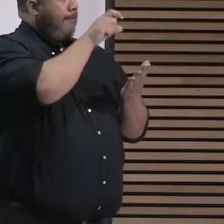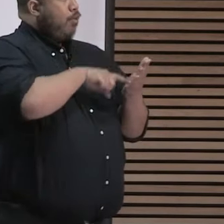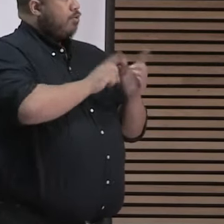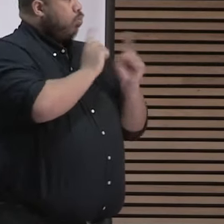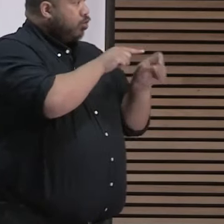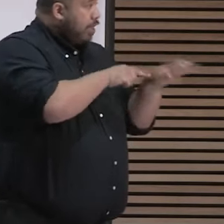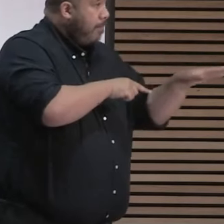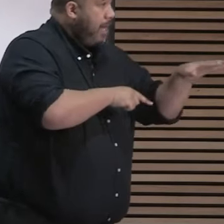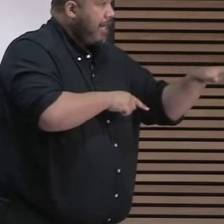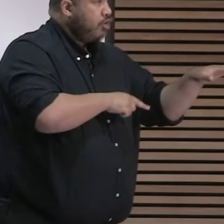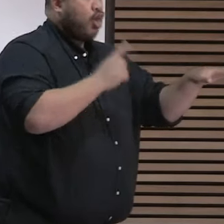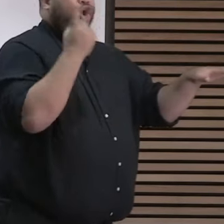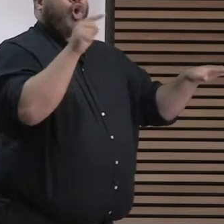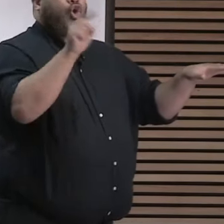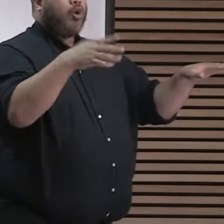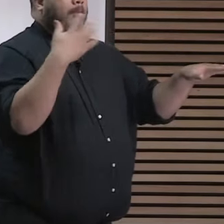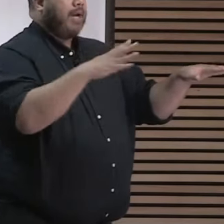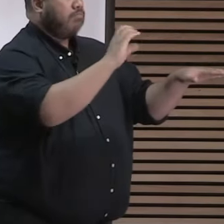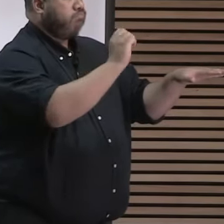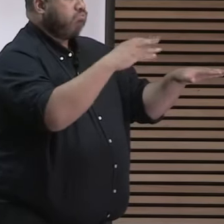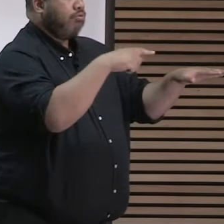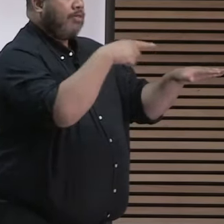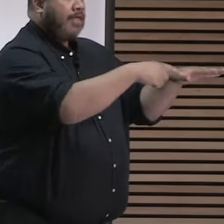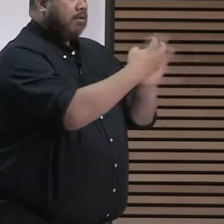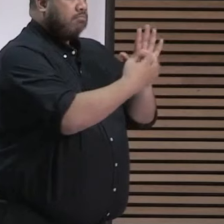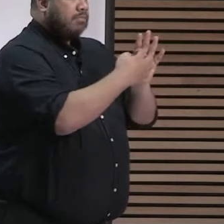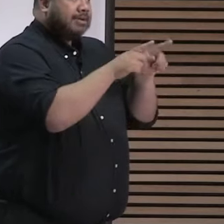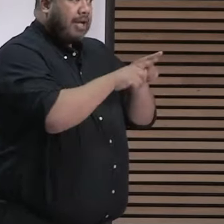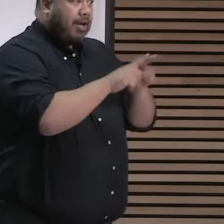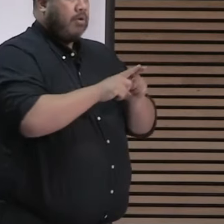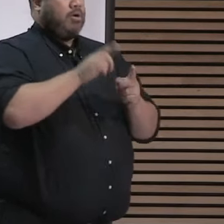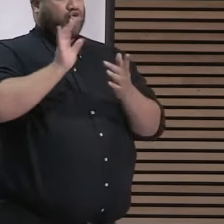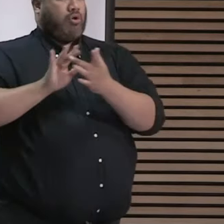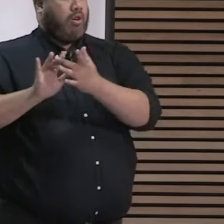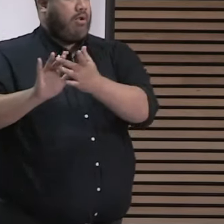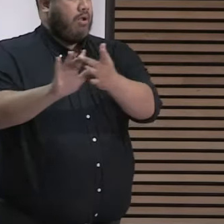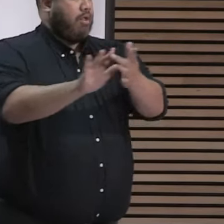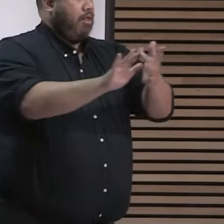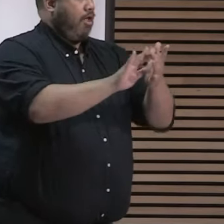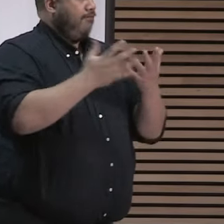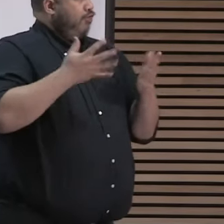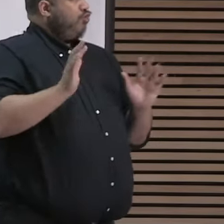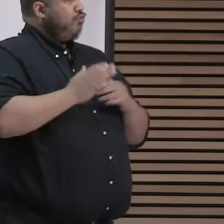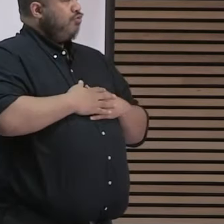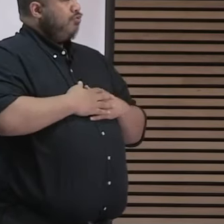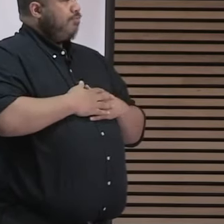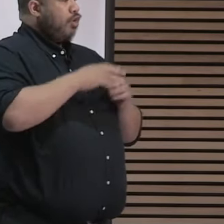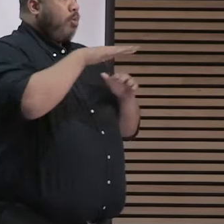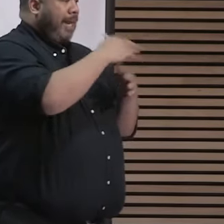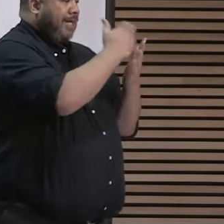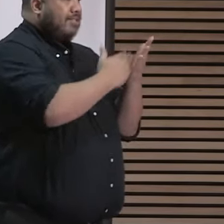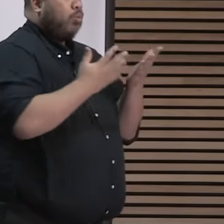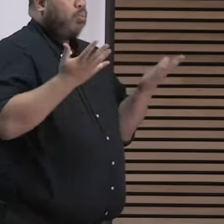these locations. There are two more locations of interest I just want to mention today. One is the Pack and Save supermarket